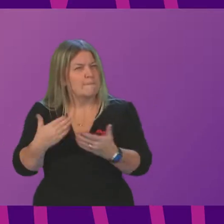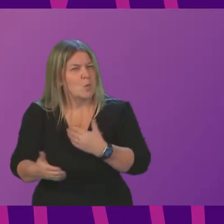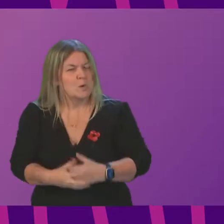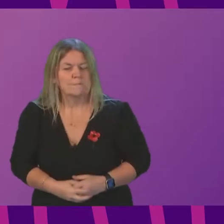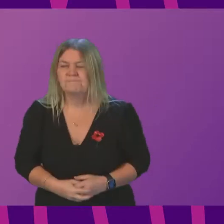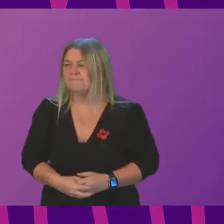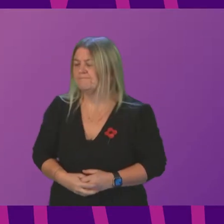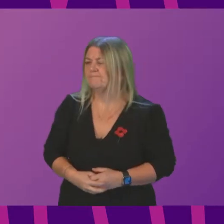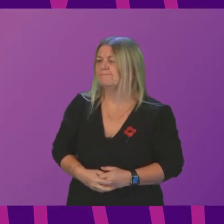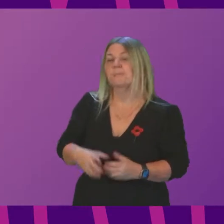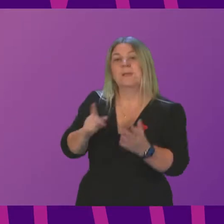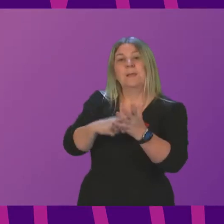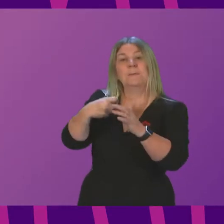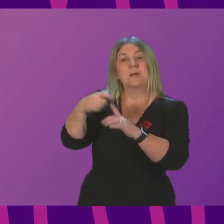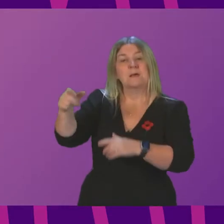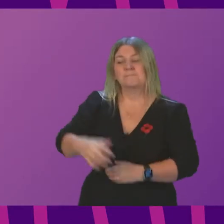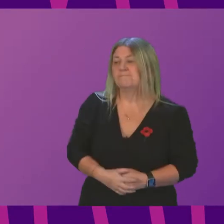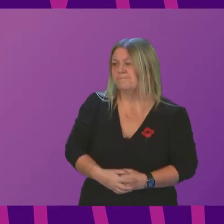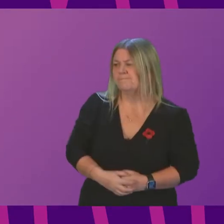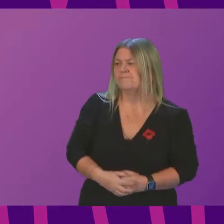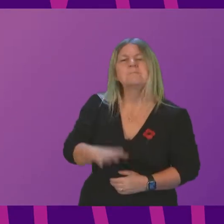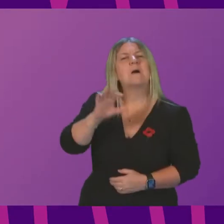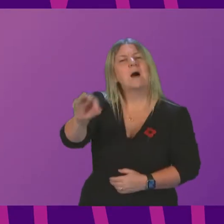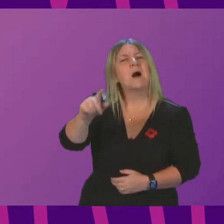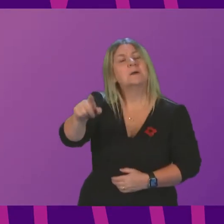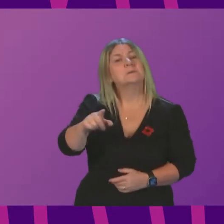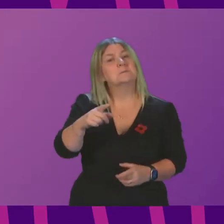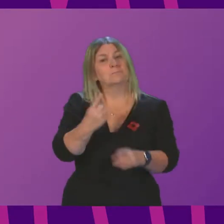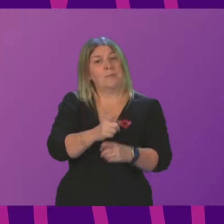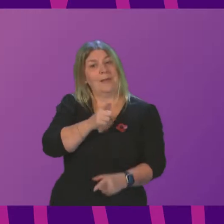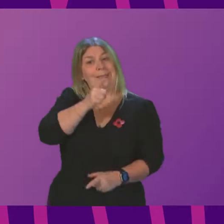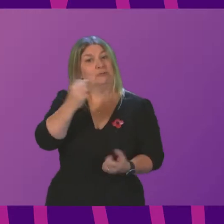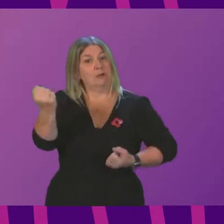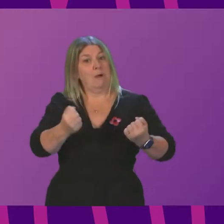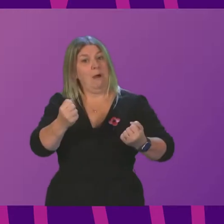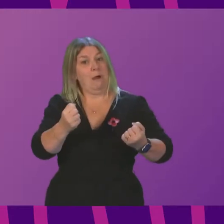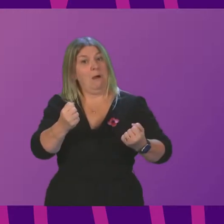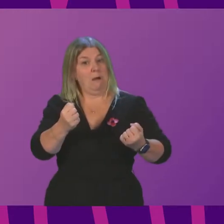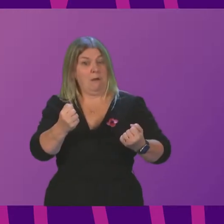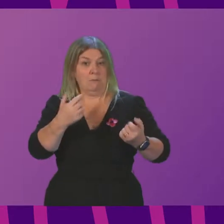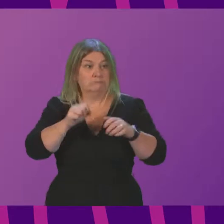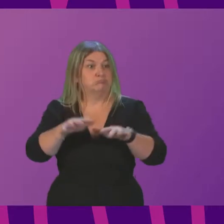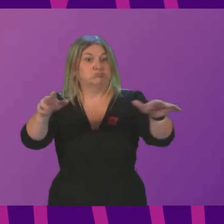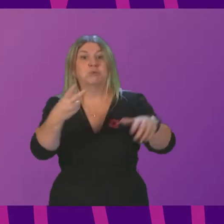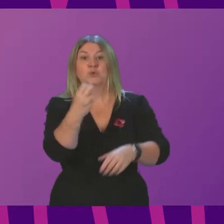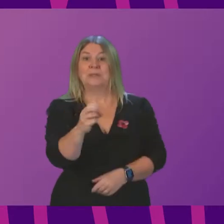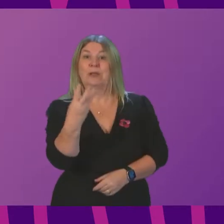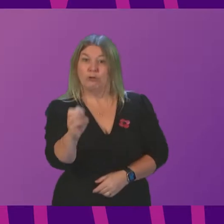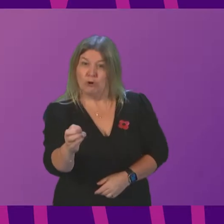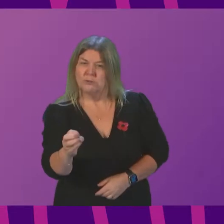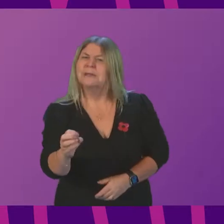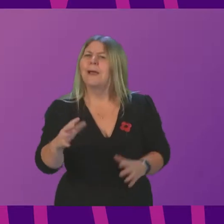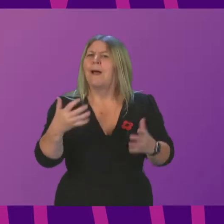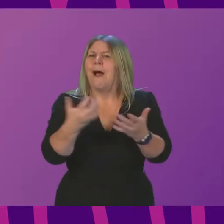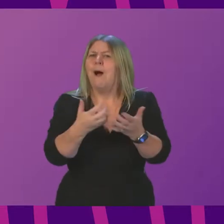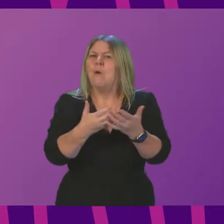Deputy First Minister how the Scottish Government plans to meet the requirement for electric car charging points by 2030. Deputy First Minister. Presiding Officer,